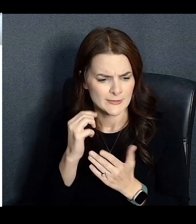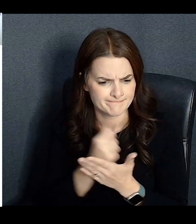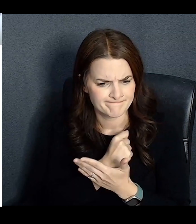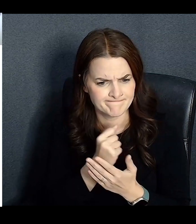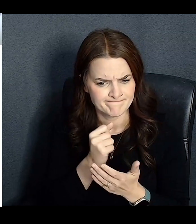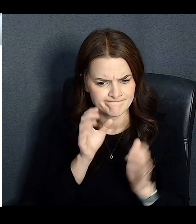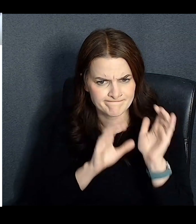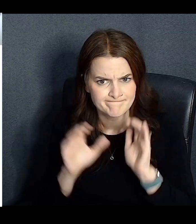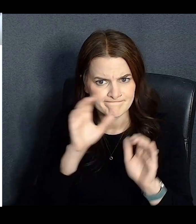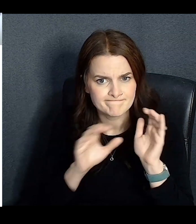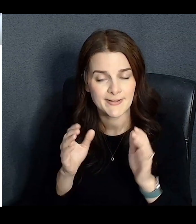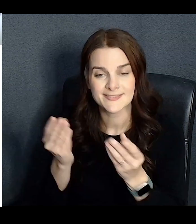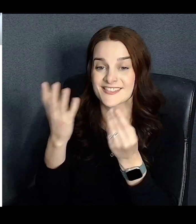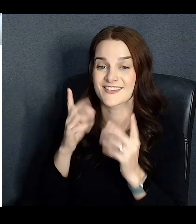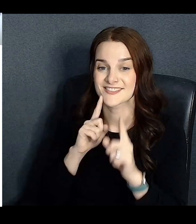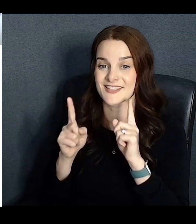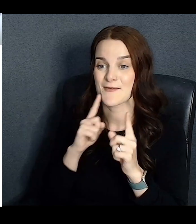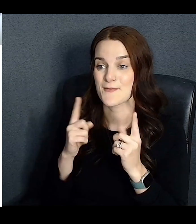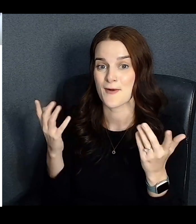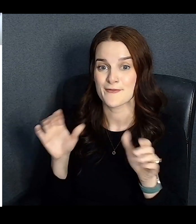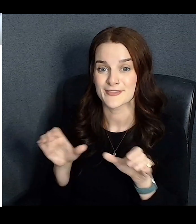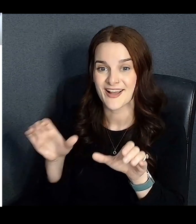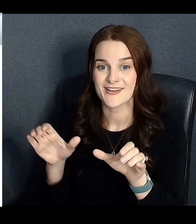us in the chat what you've done and what you think of it.